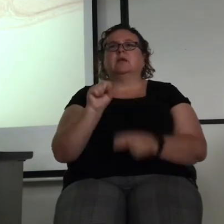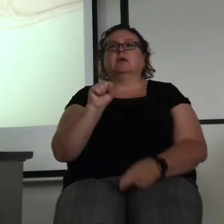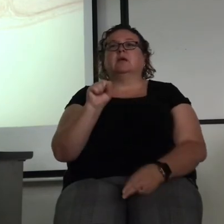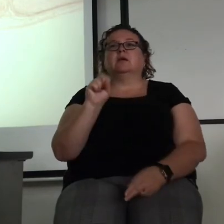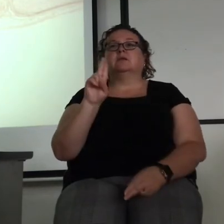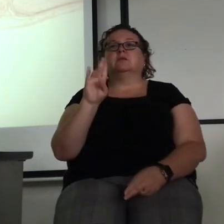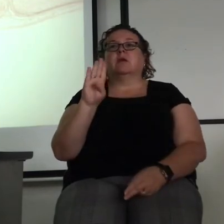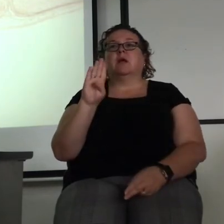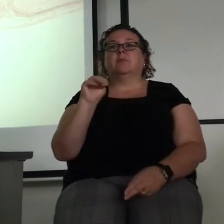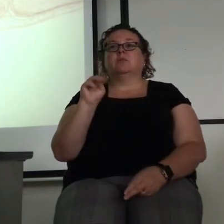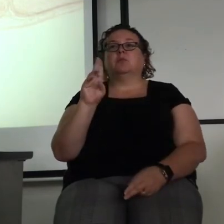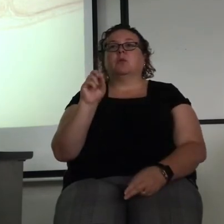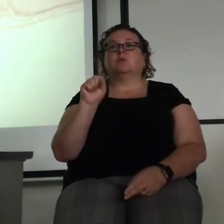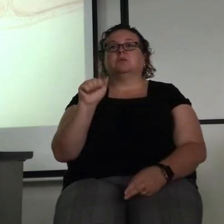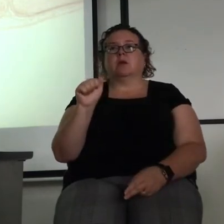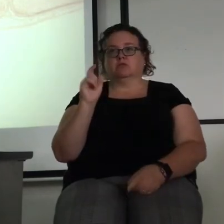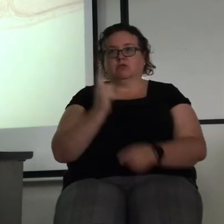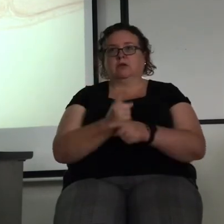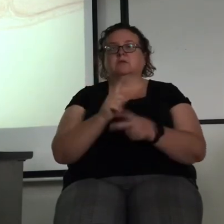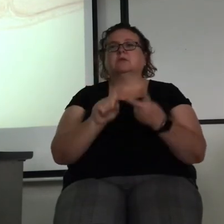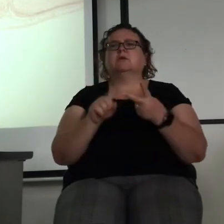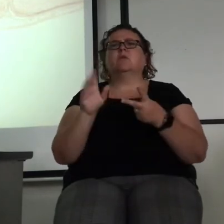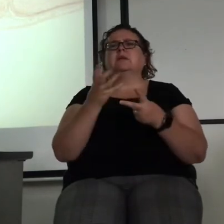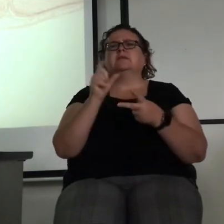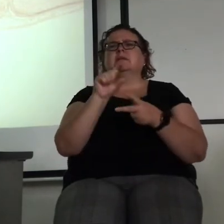Submucosa will be correct. What's this layer?